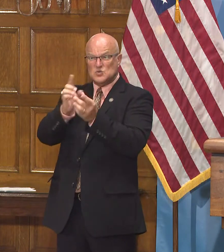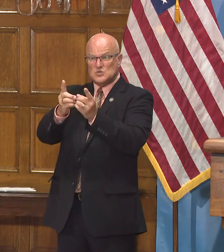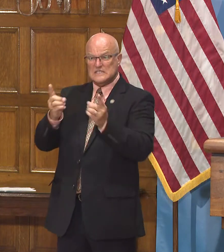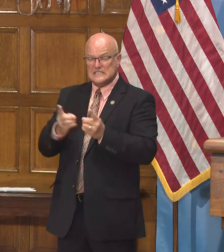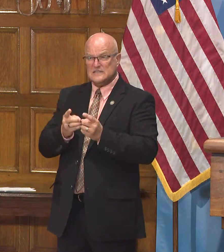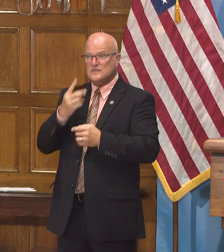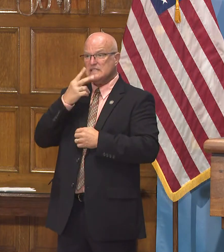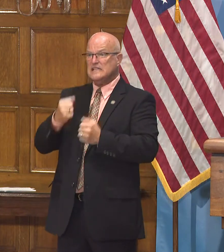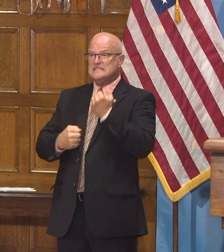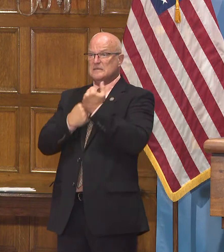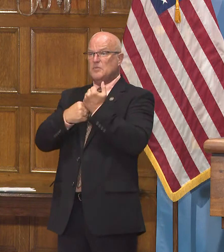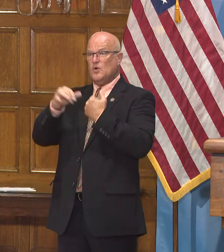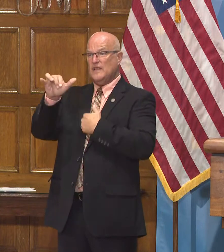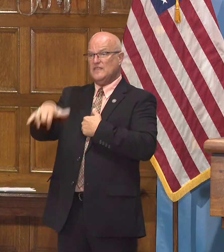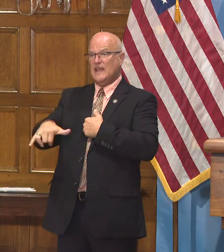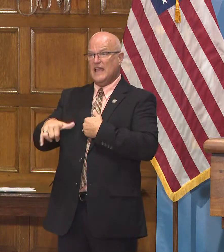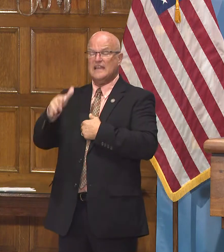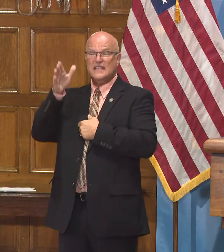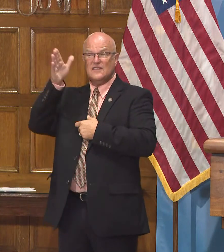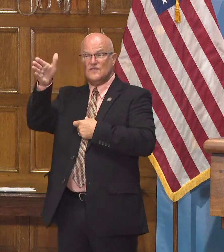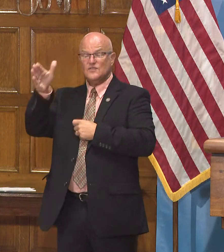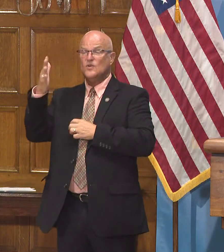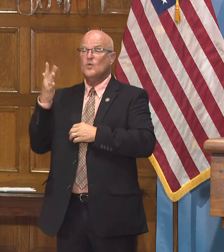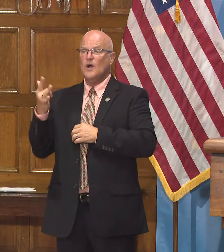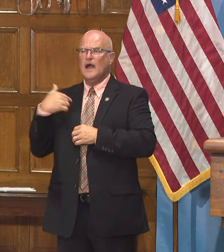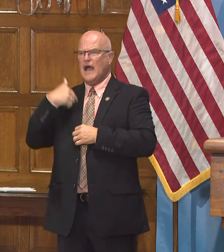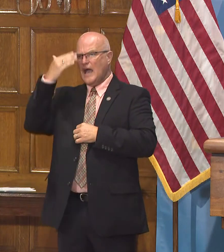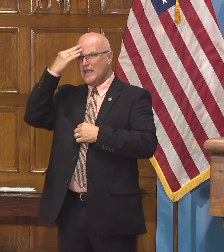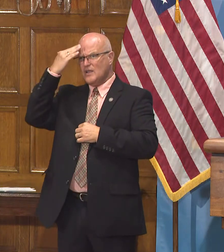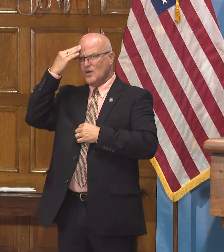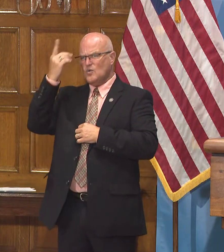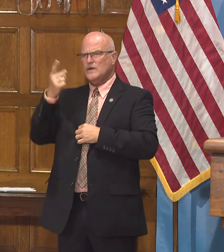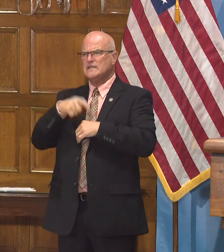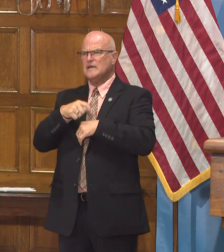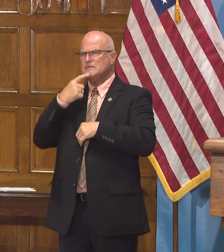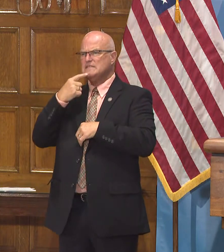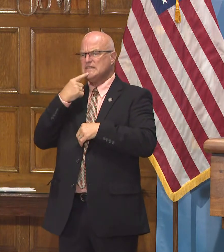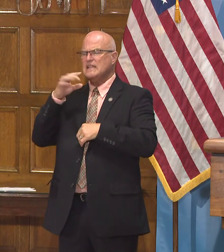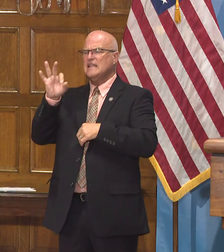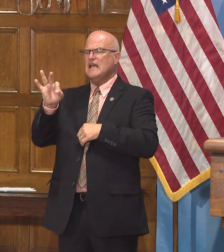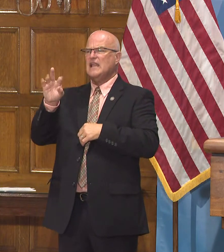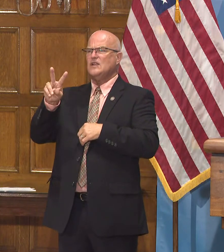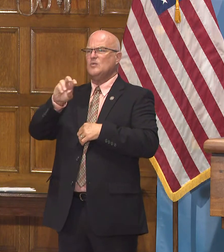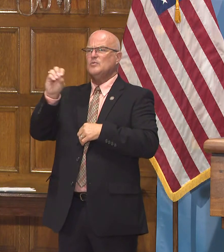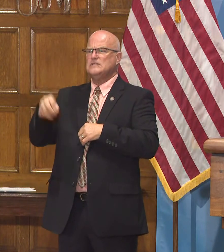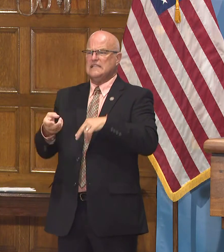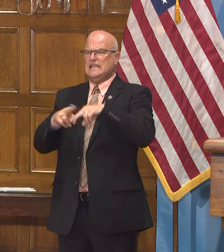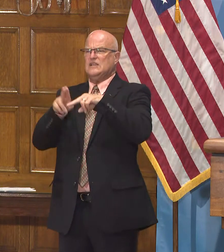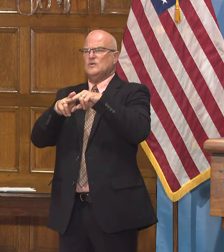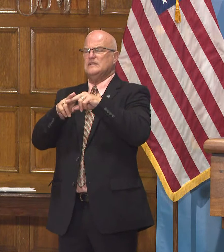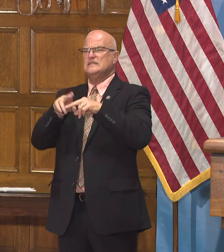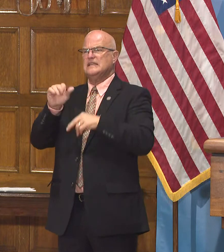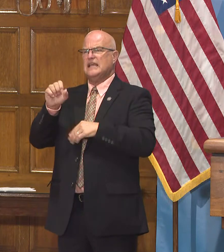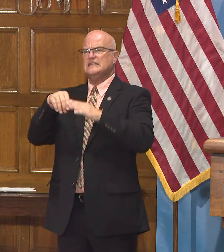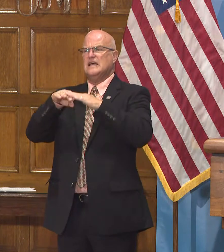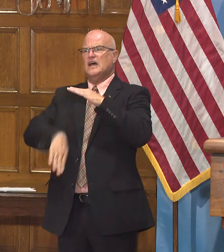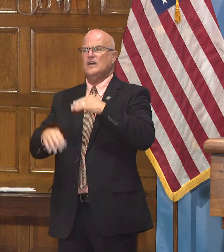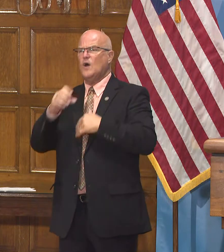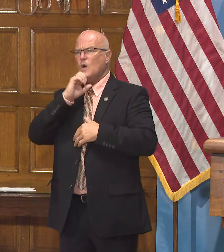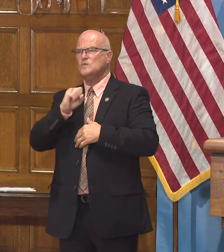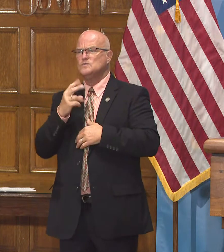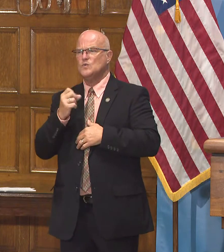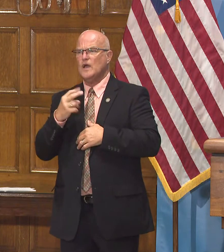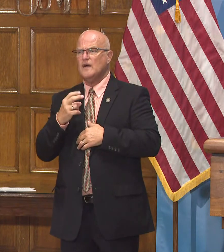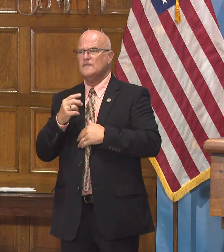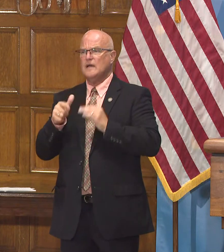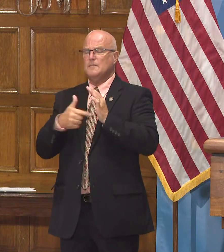Like you said, you support that authority in the future, because I know in one chart you said there's a 92% increase in cases under 12, and last week you said a lot of